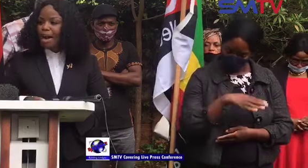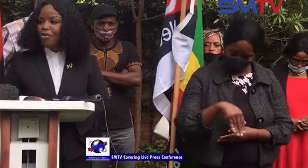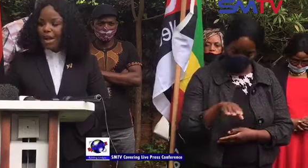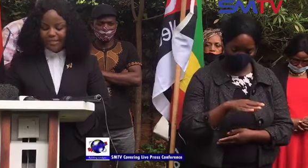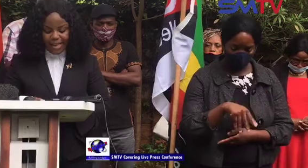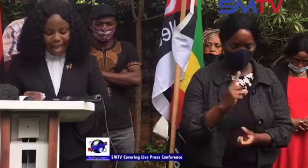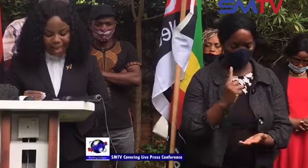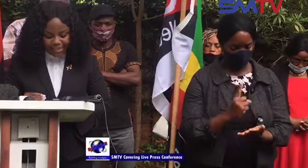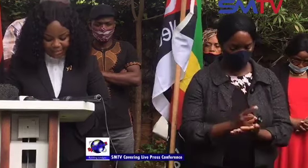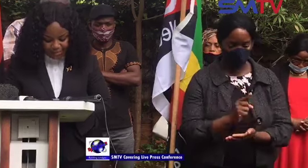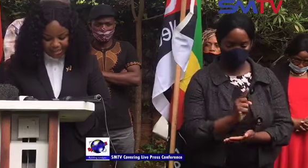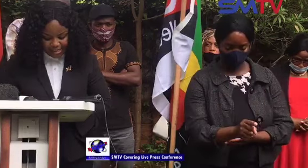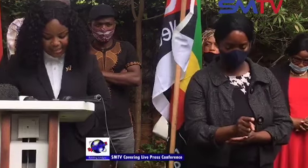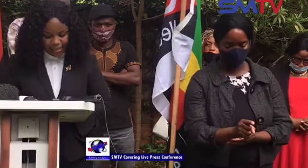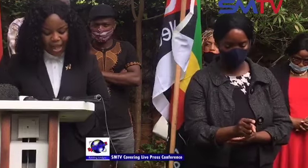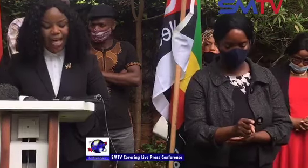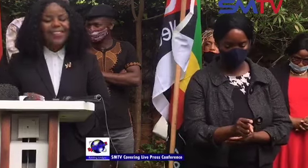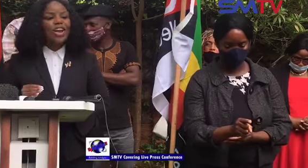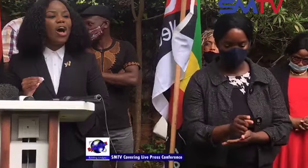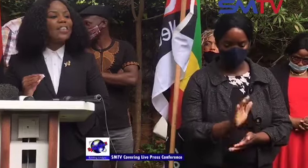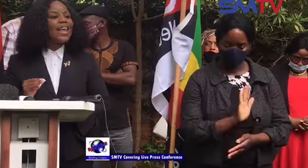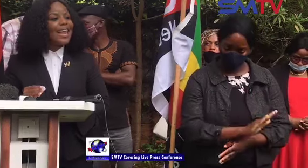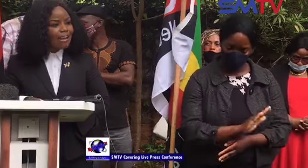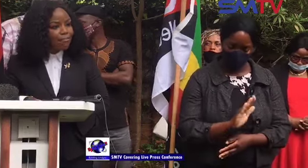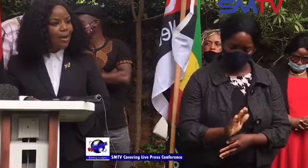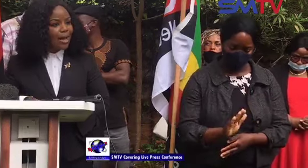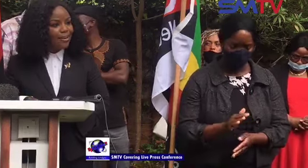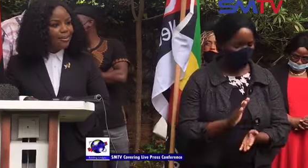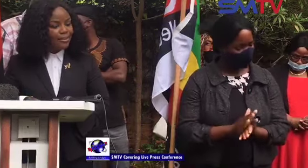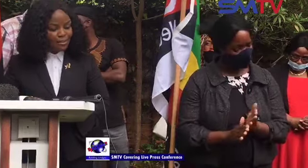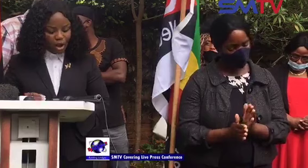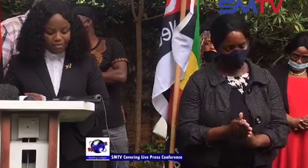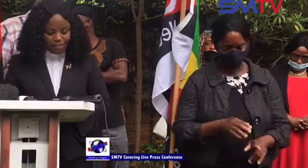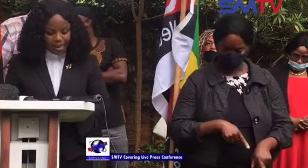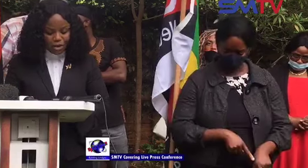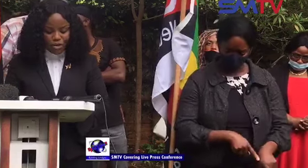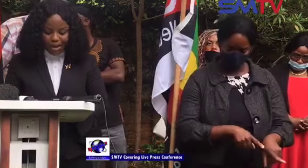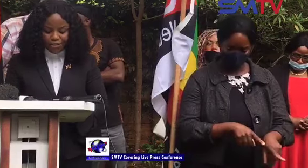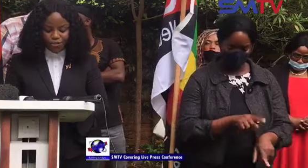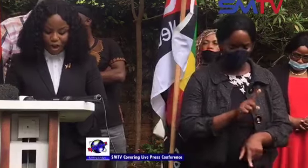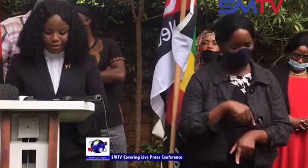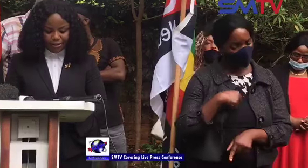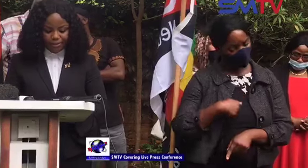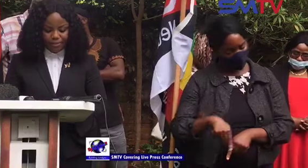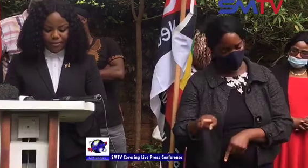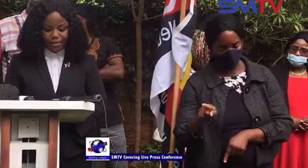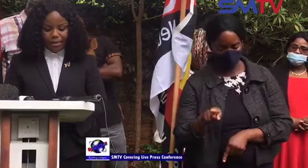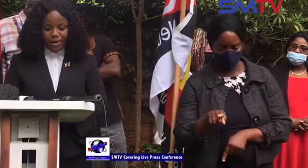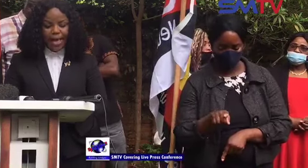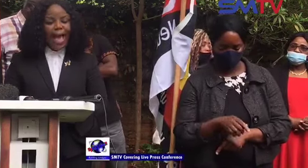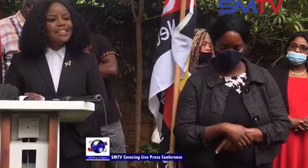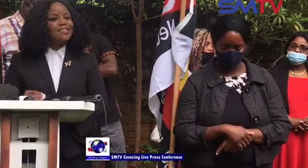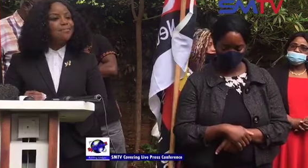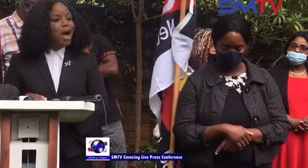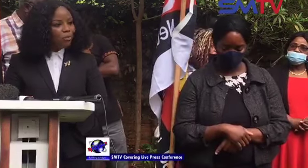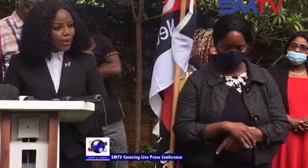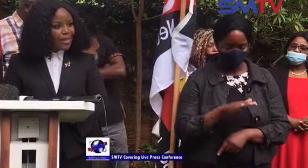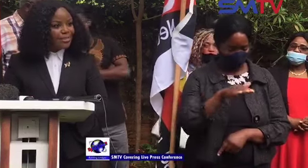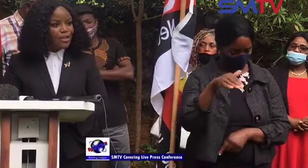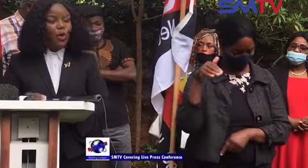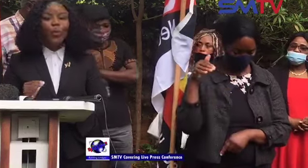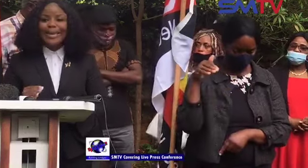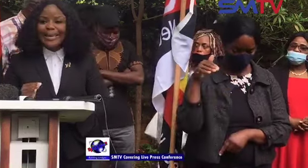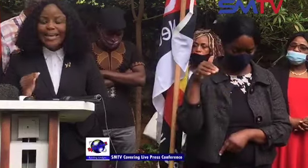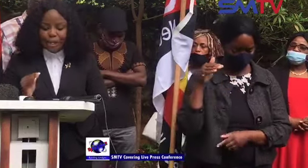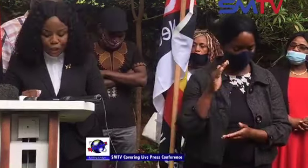our fundraising activities that are the lifeblood of the democratic struggle. And